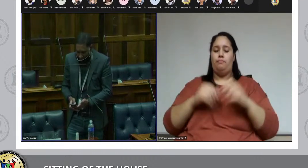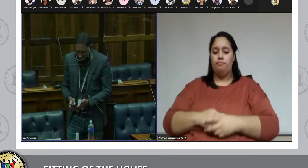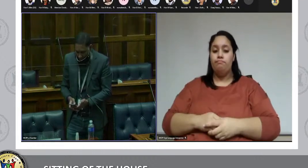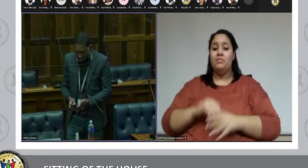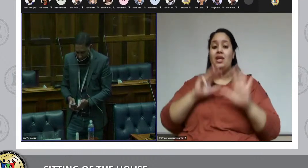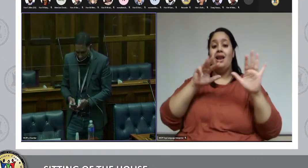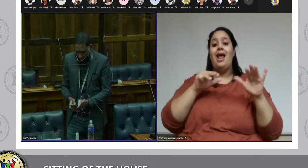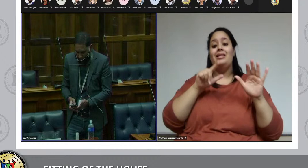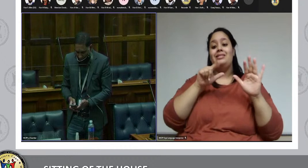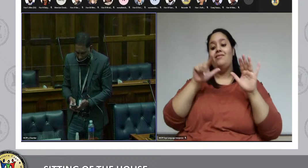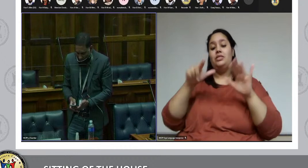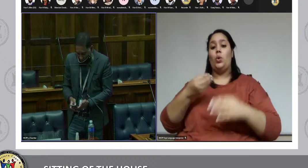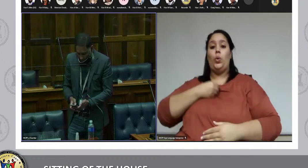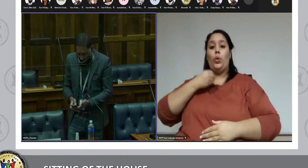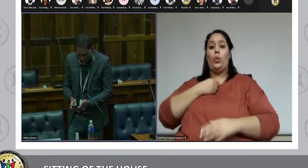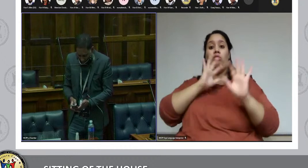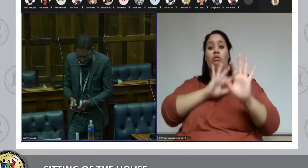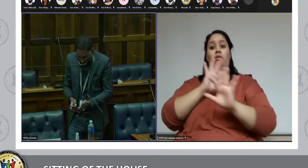youth uprisings led by the Black